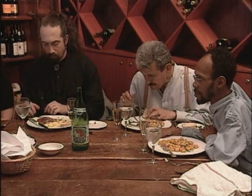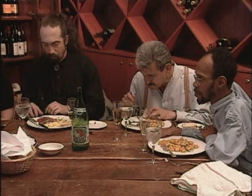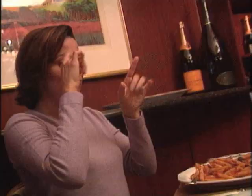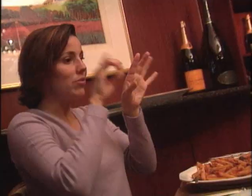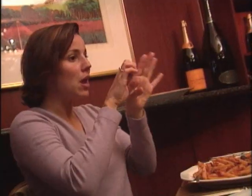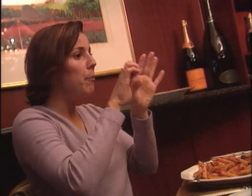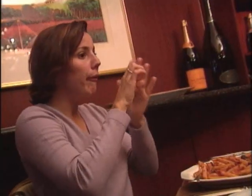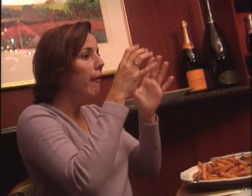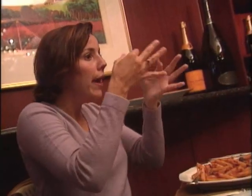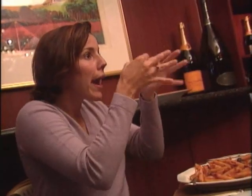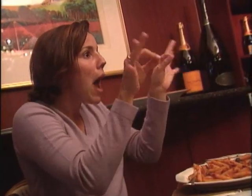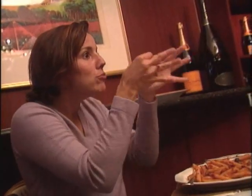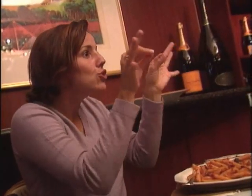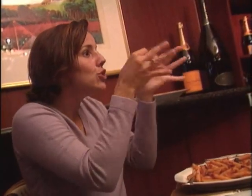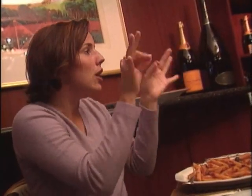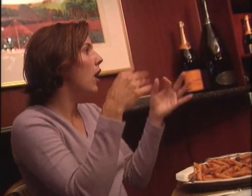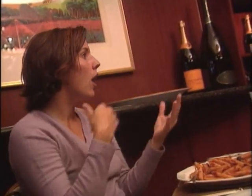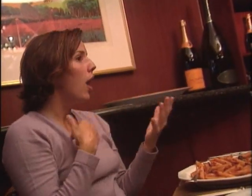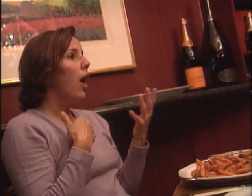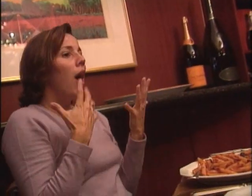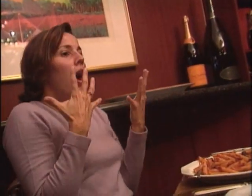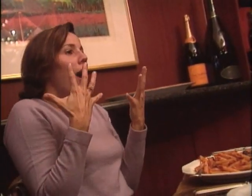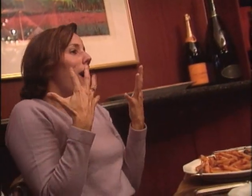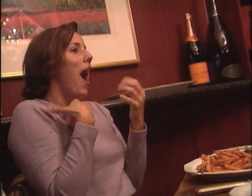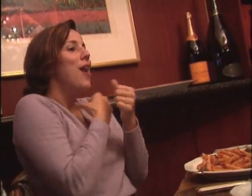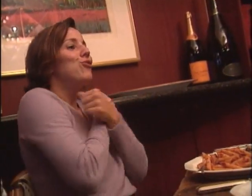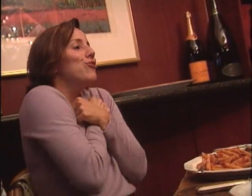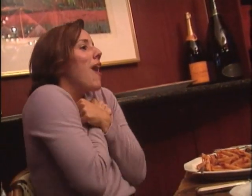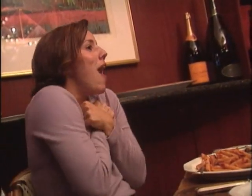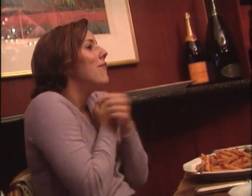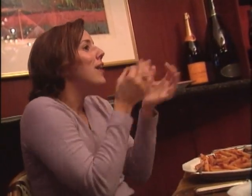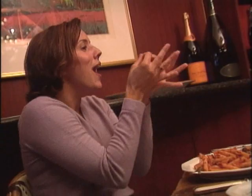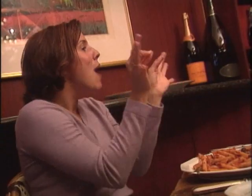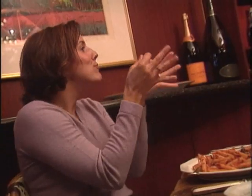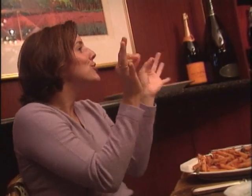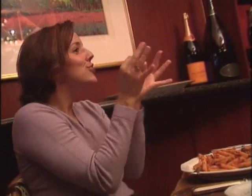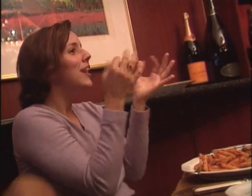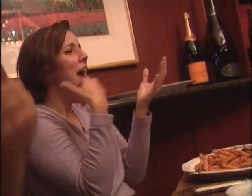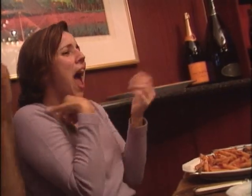can accommodate my needs. For example, captioning. I love captioning.